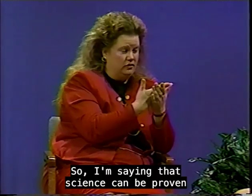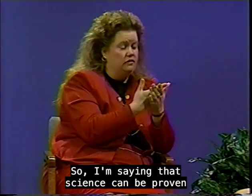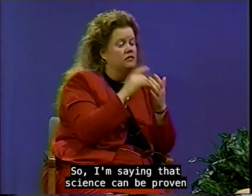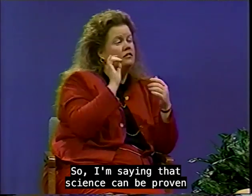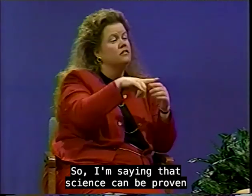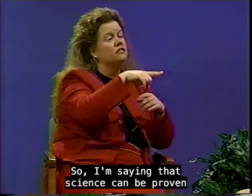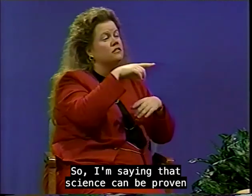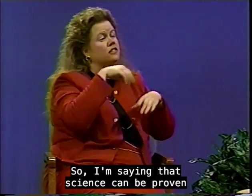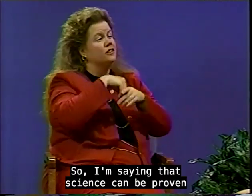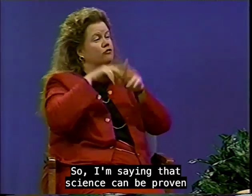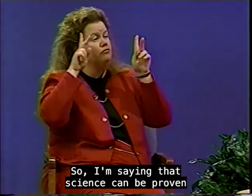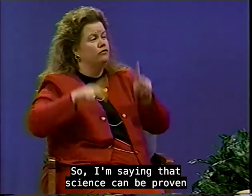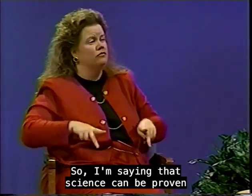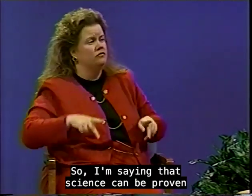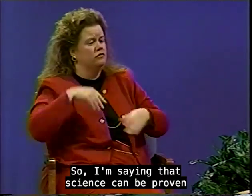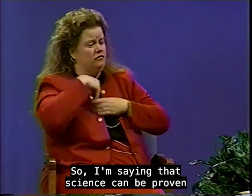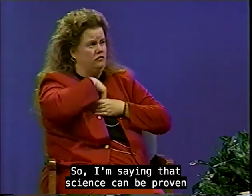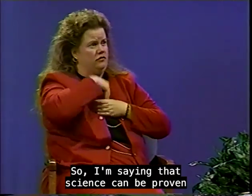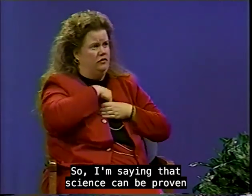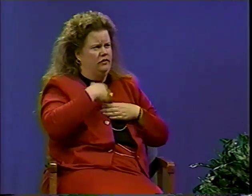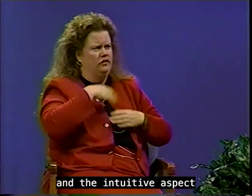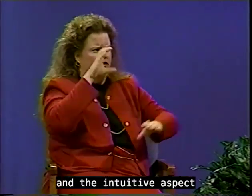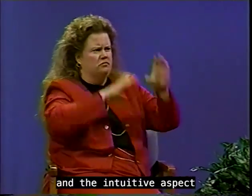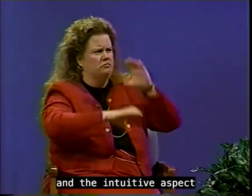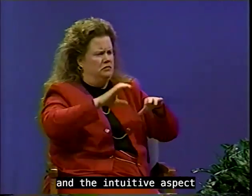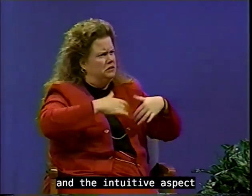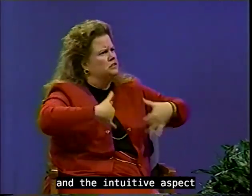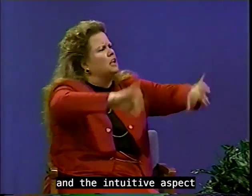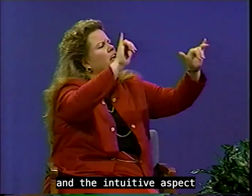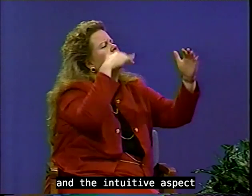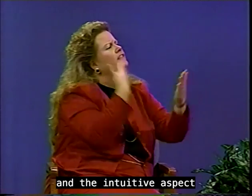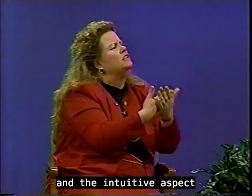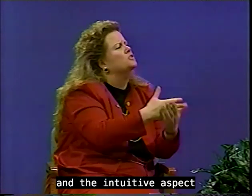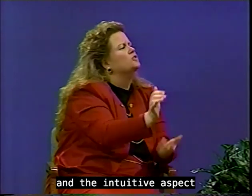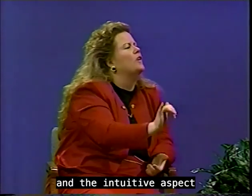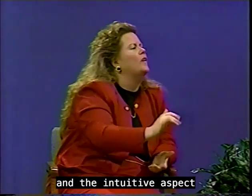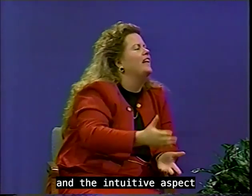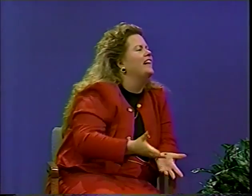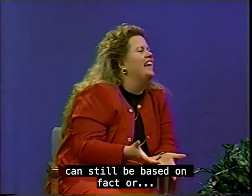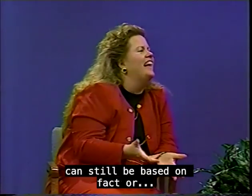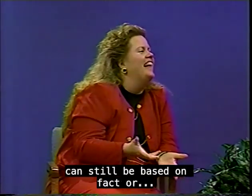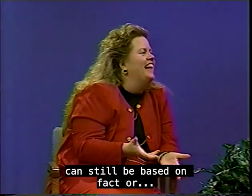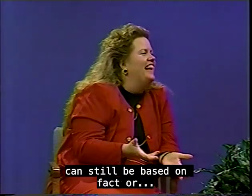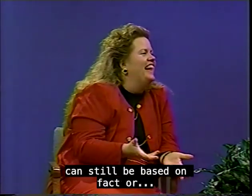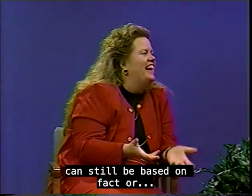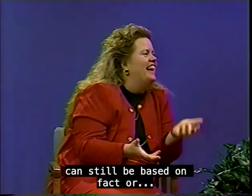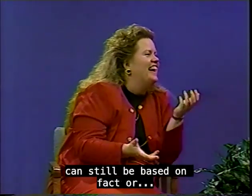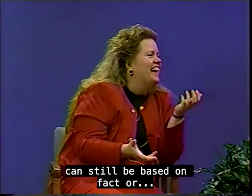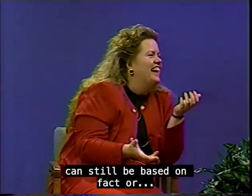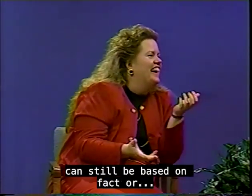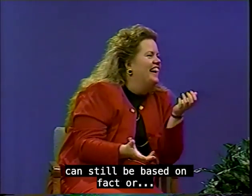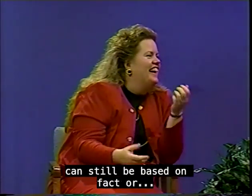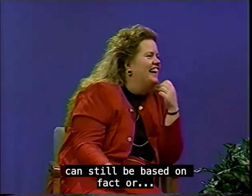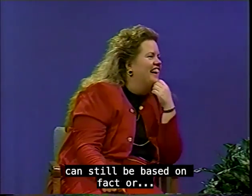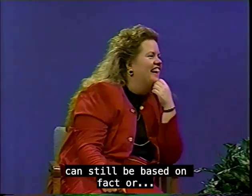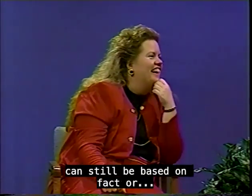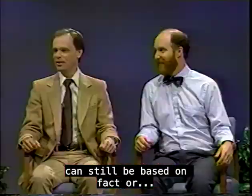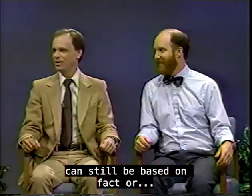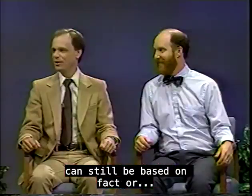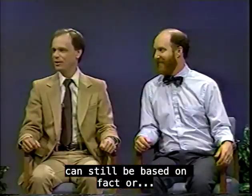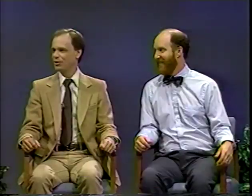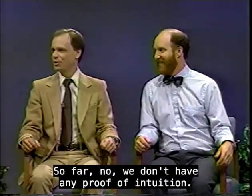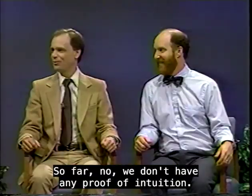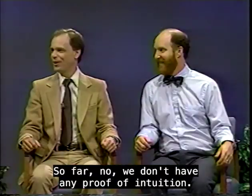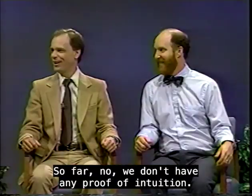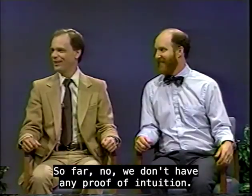So I'm saying that science can be proven, and the intuitive aspect can still be based on fact?